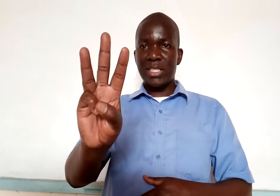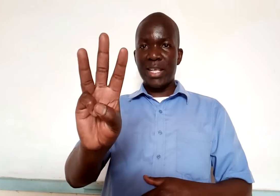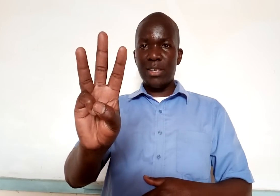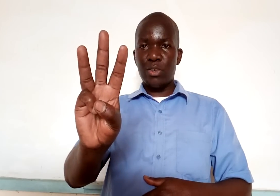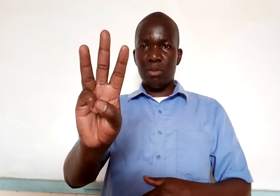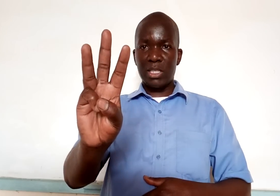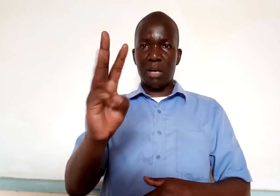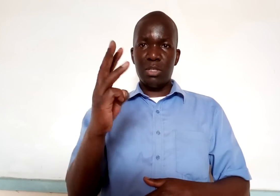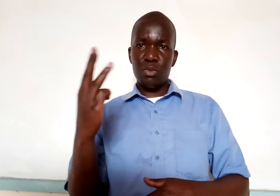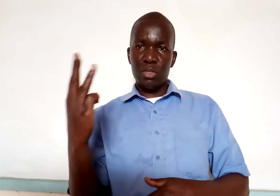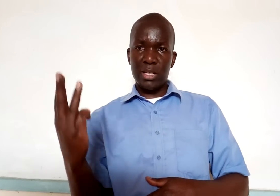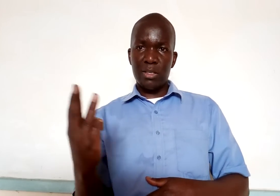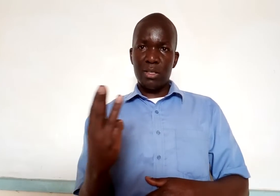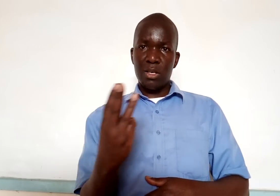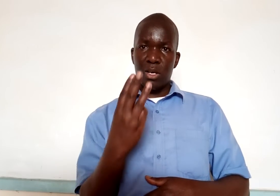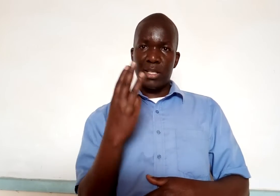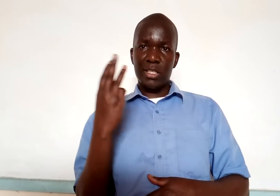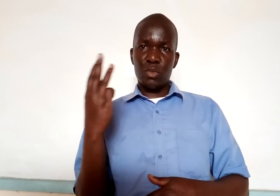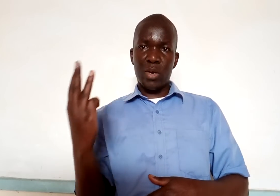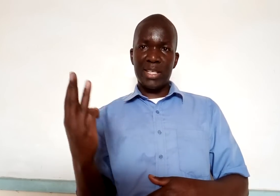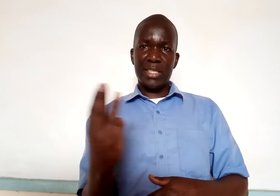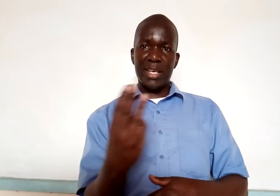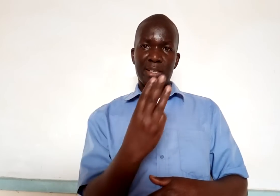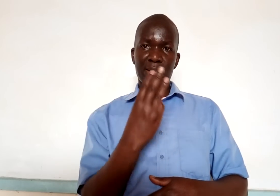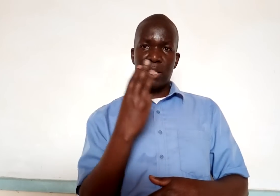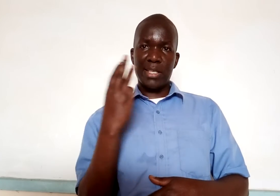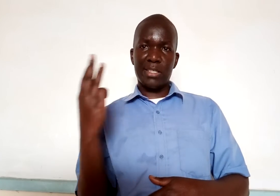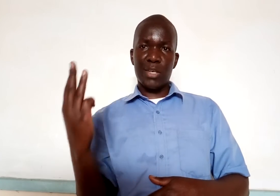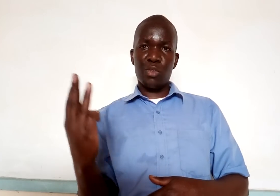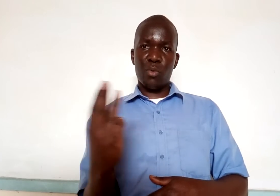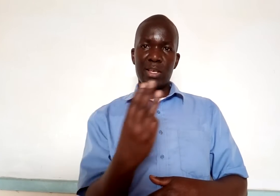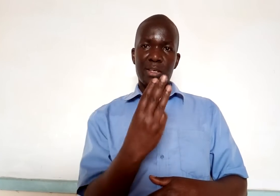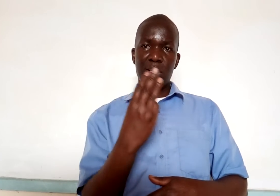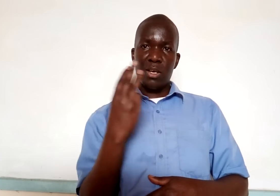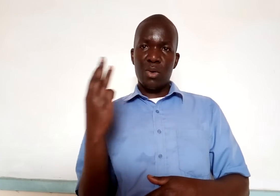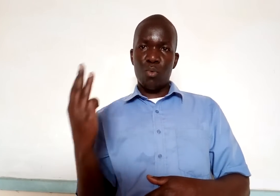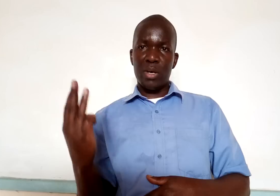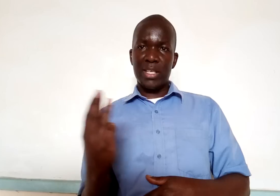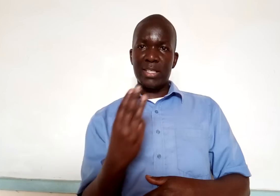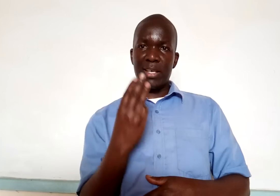Wednesday, you make W, then this is Wednesday in a circular way, Wednesday.